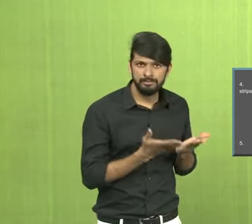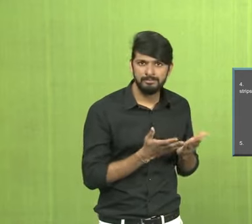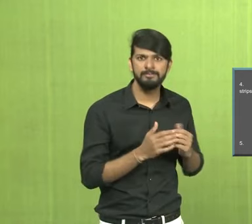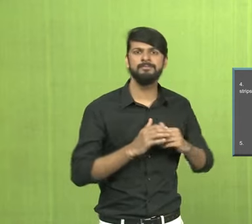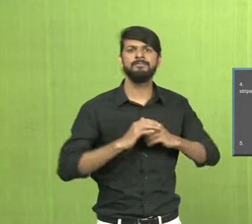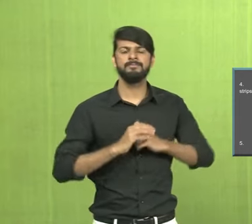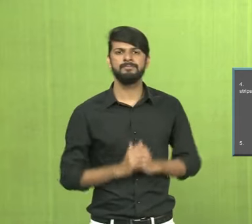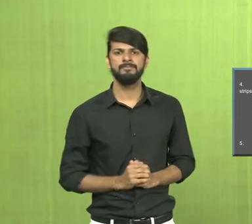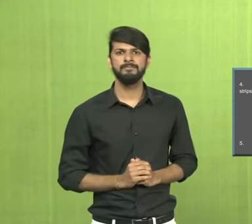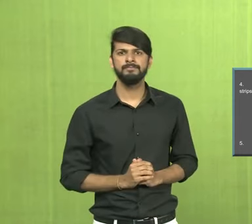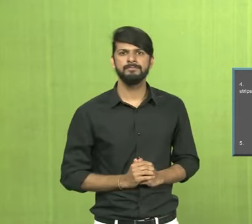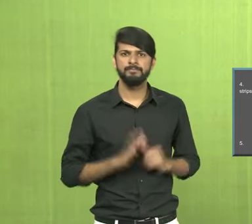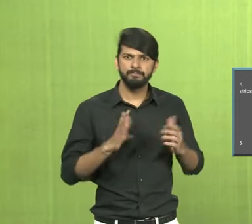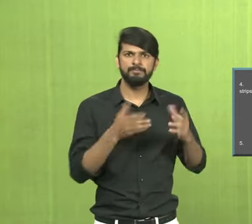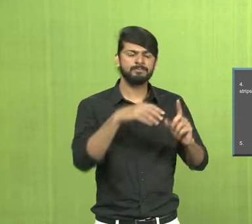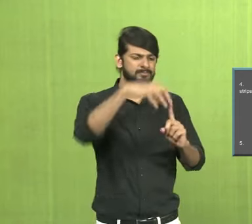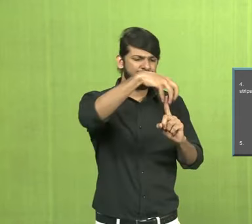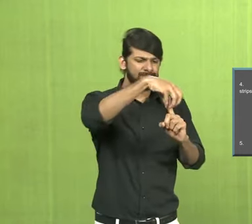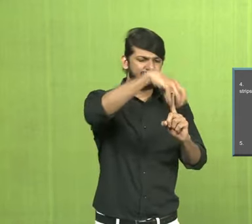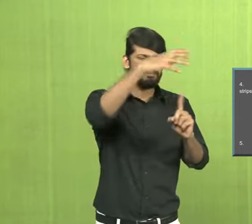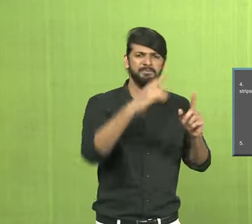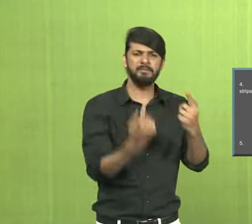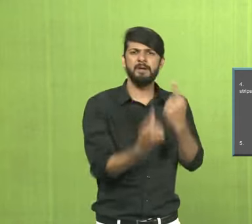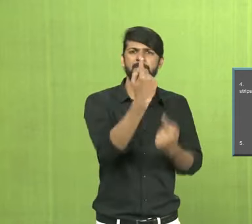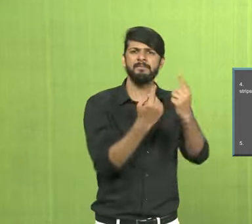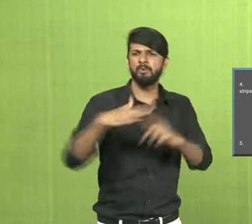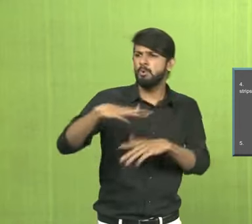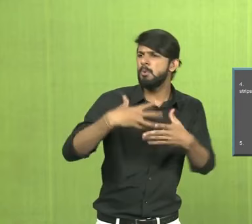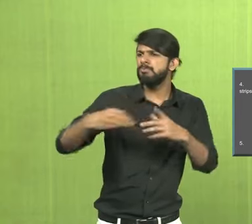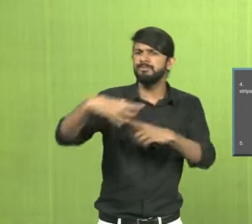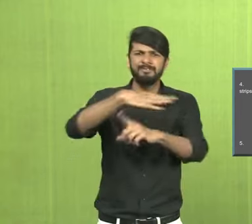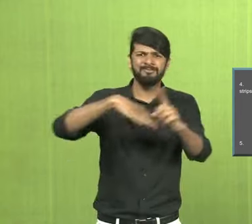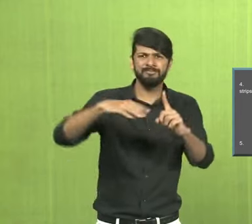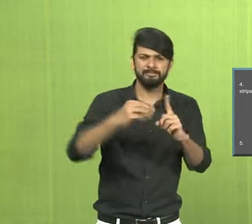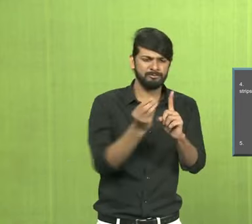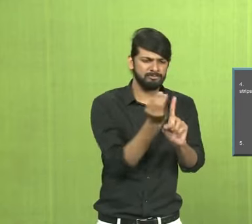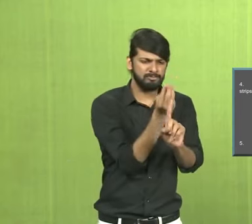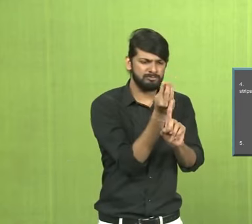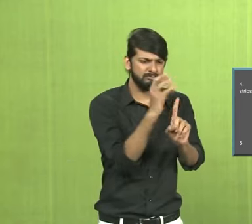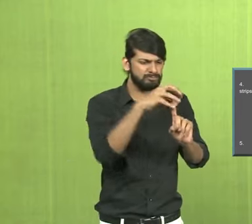or the burnt heads of sorghum or jawar.